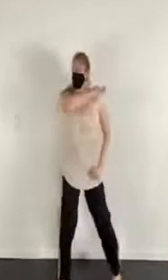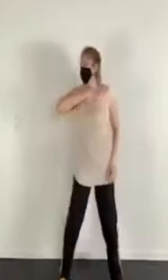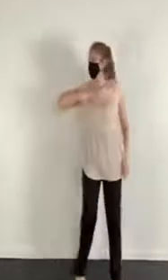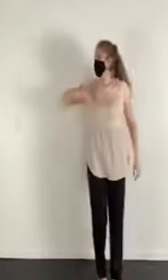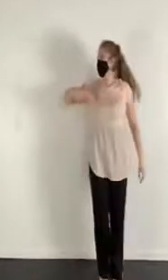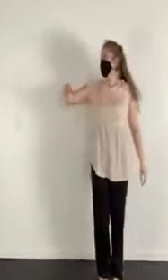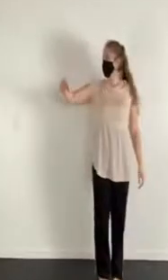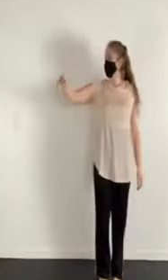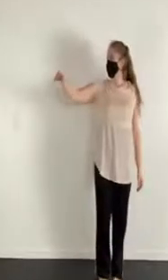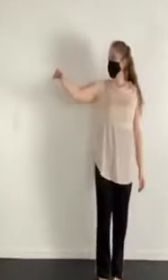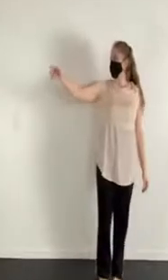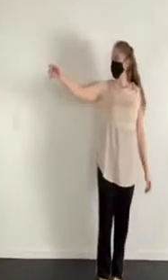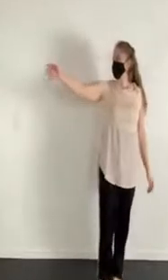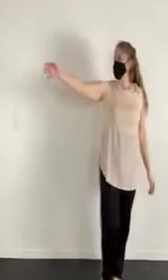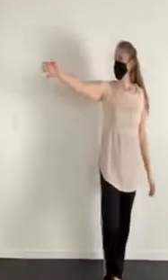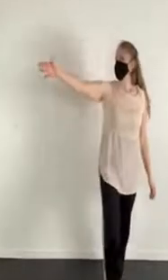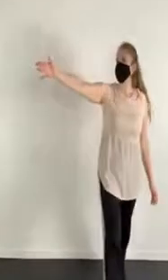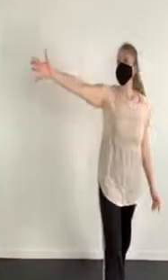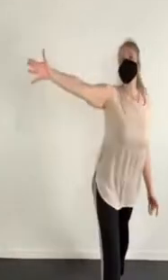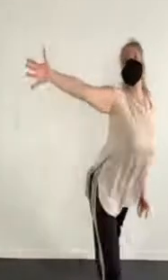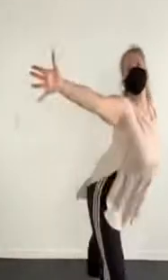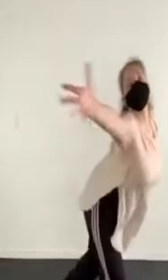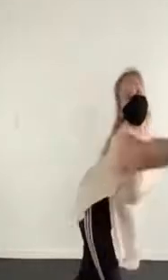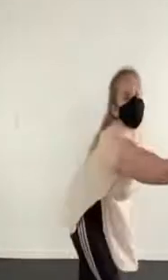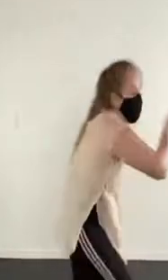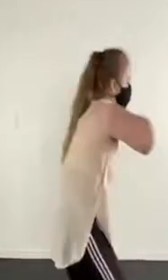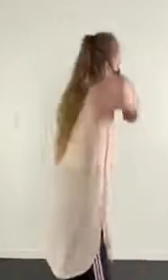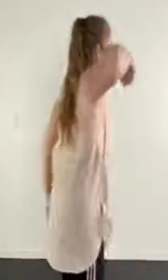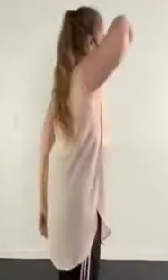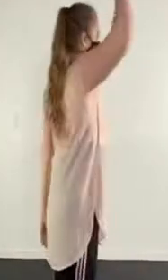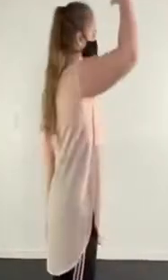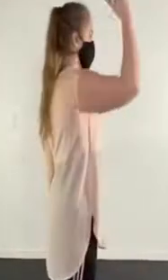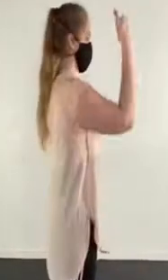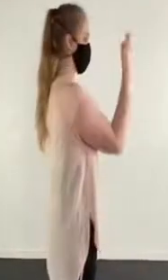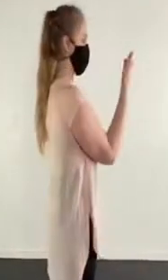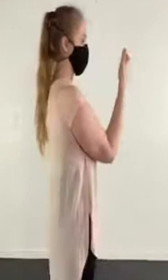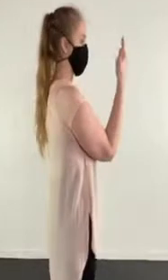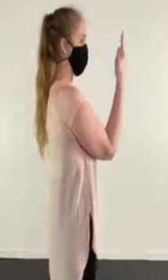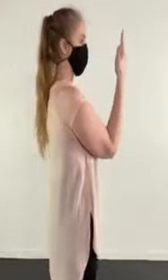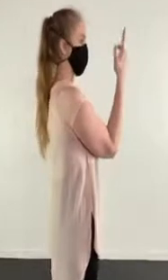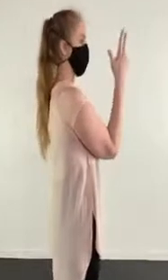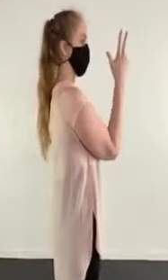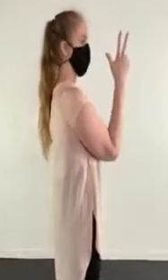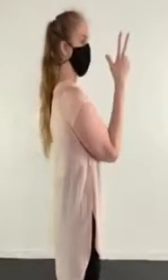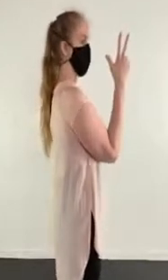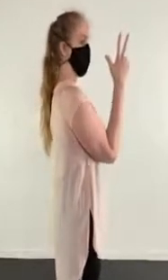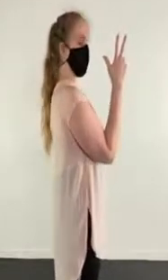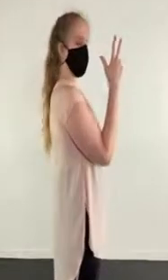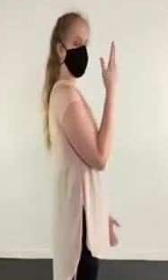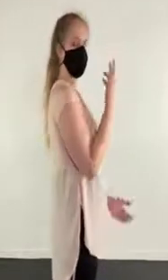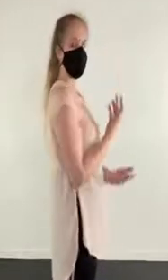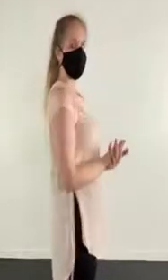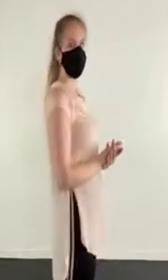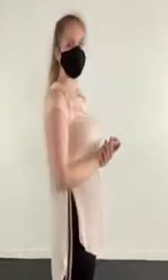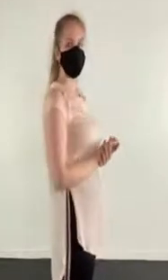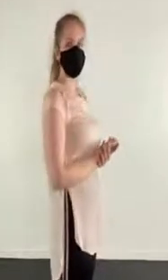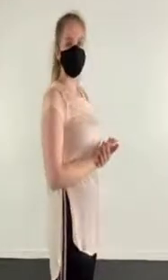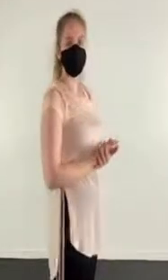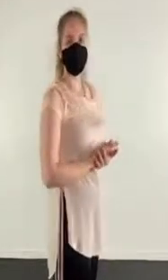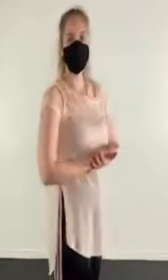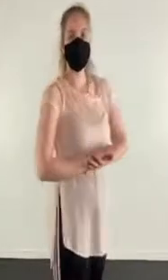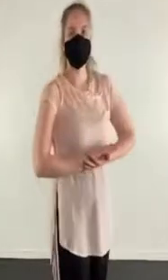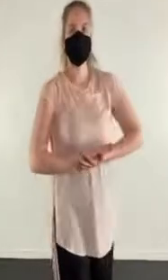Unemployment, no health care, and the highest murder rate.